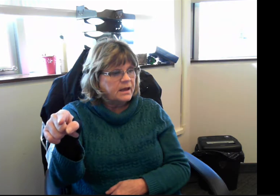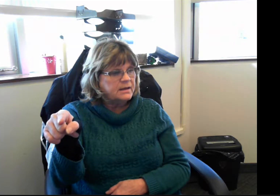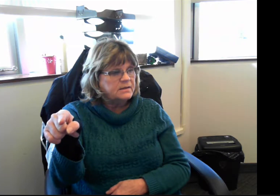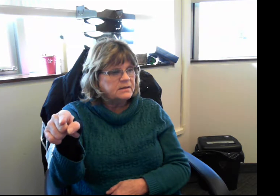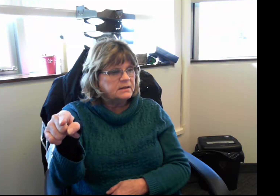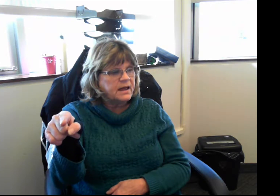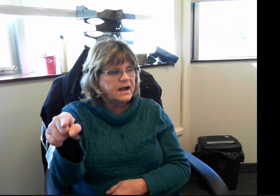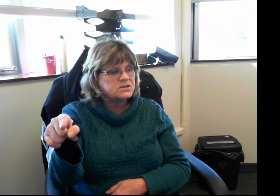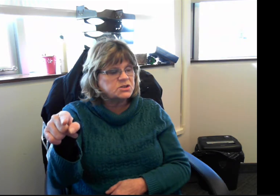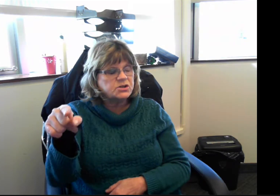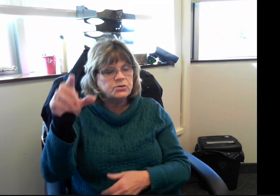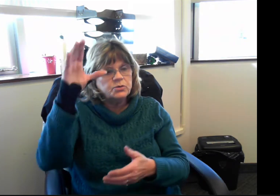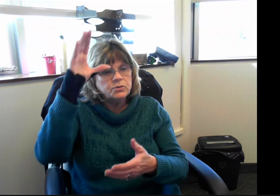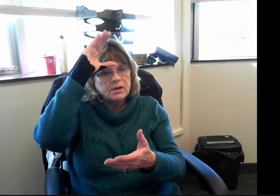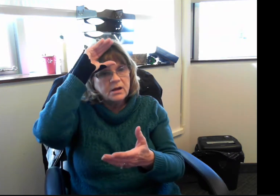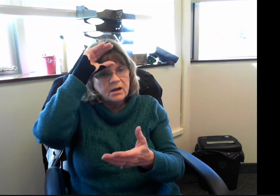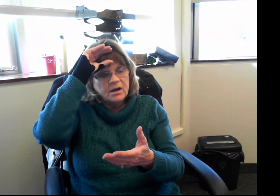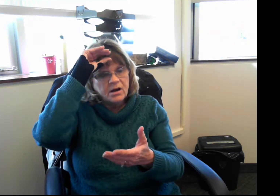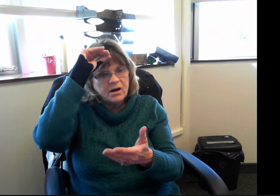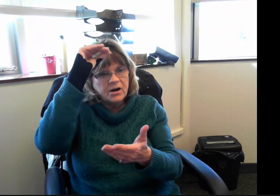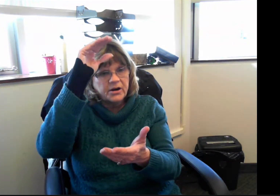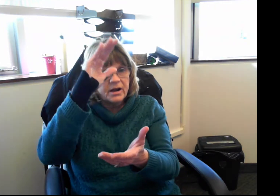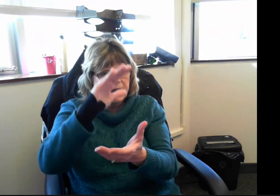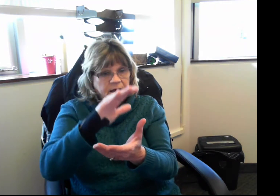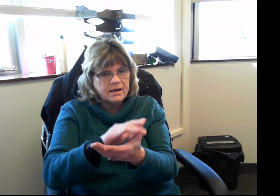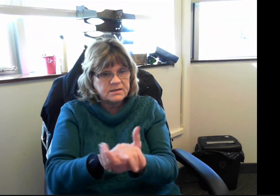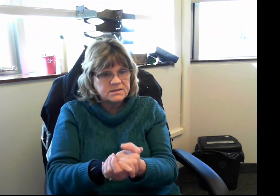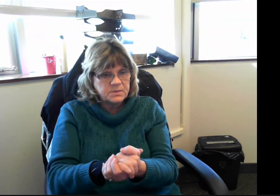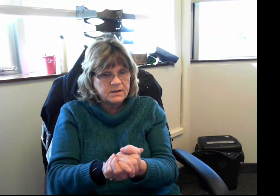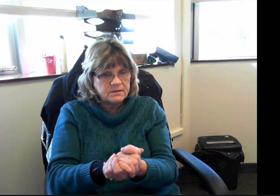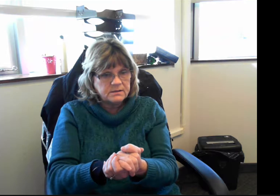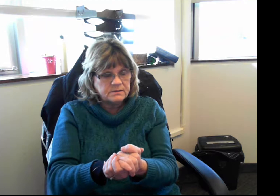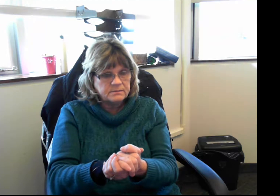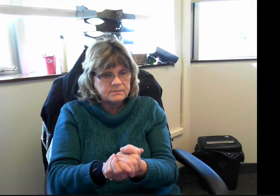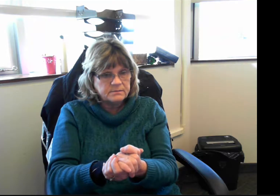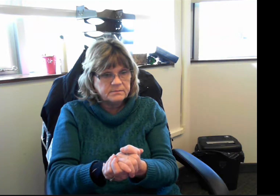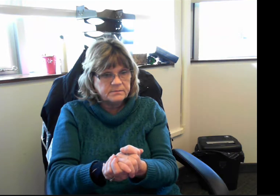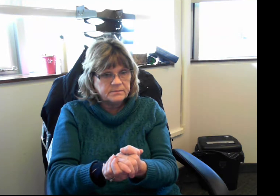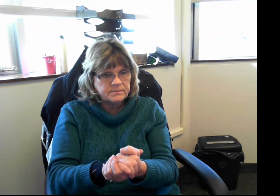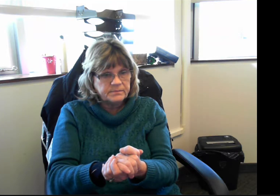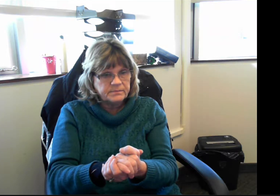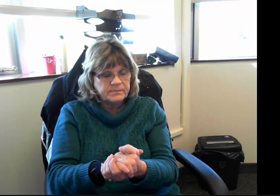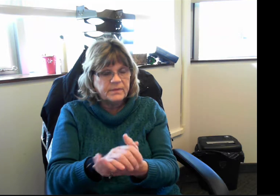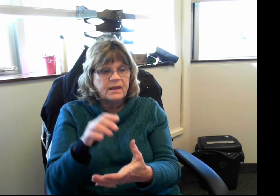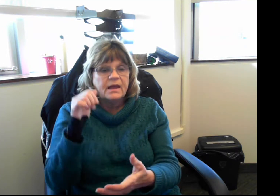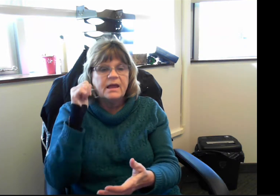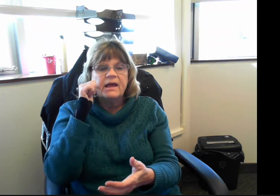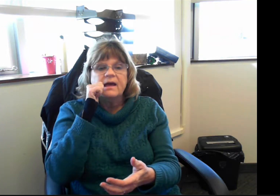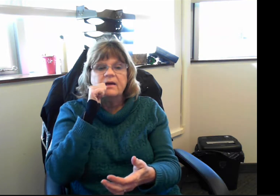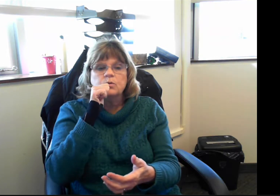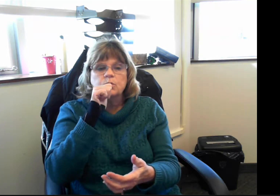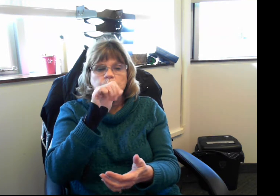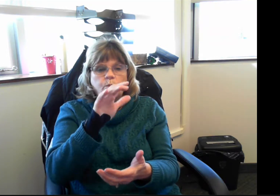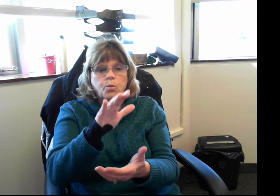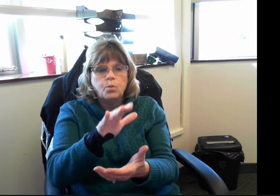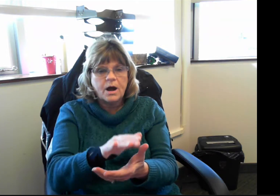Okay, and then the last 2 are husband and